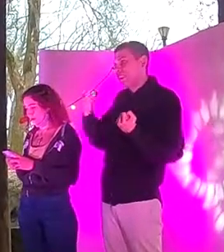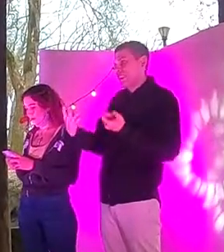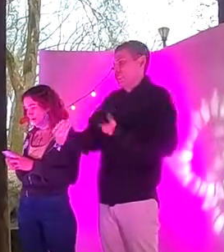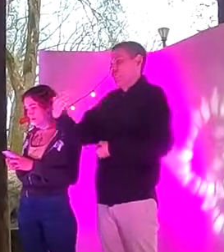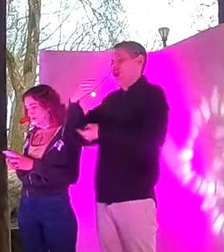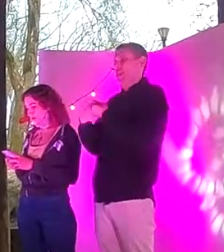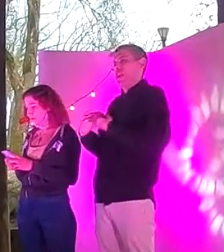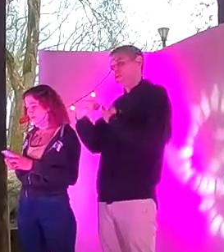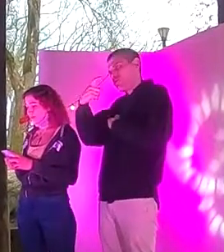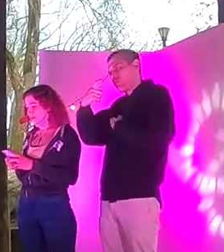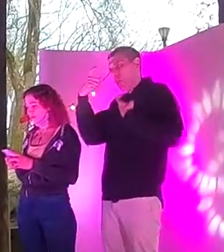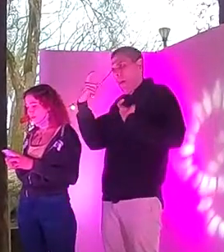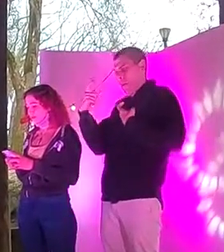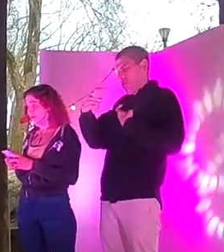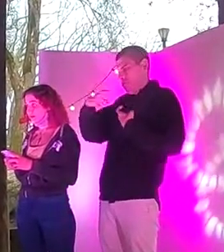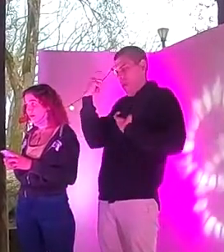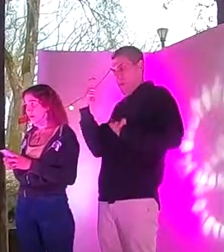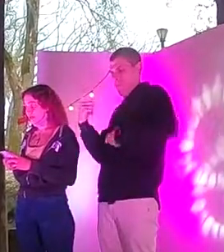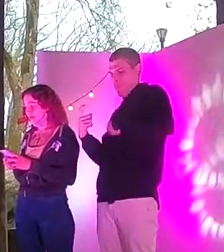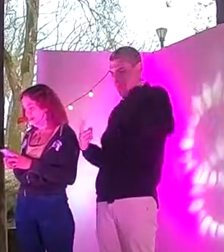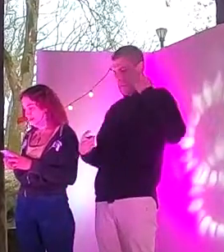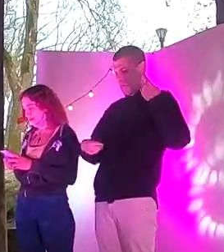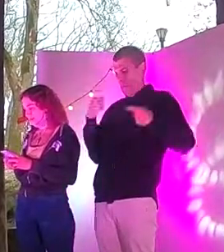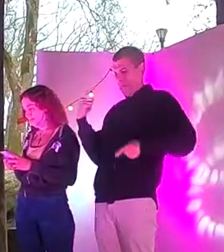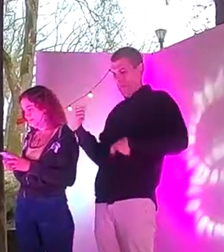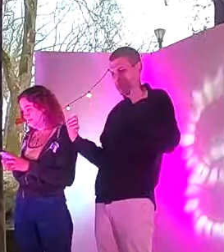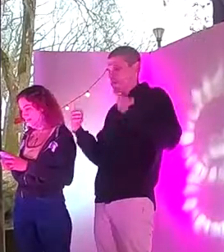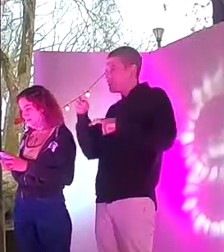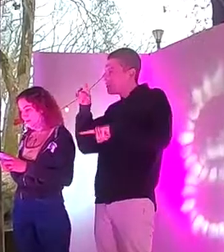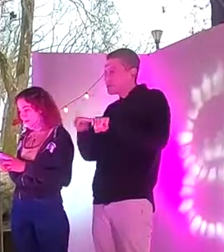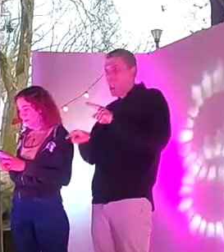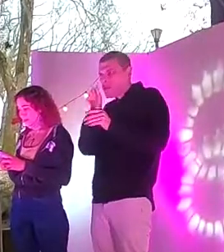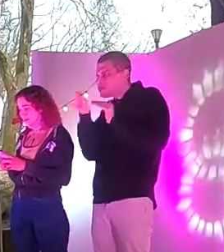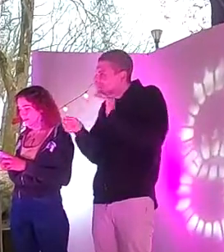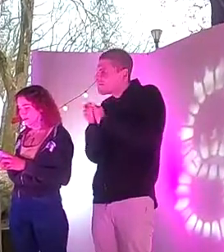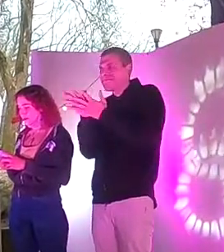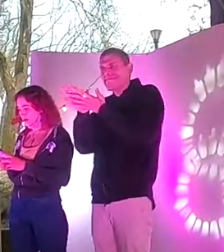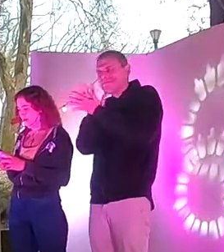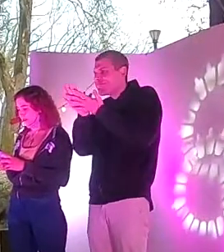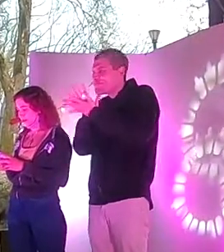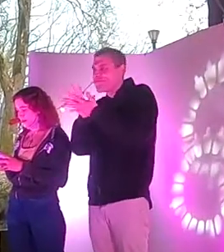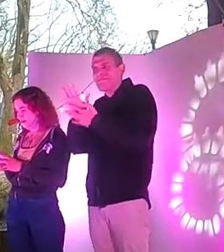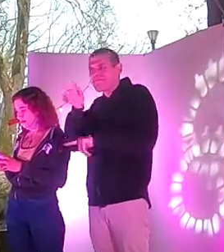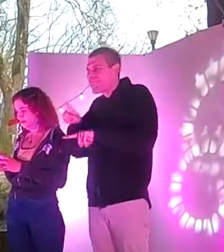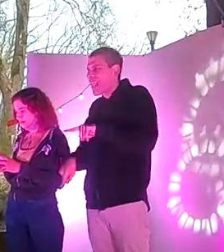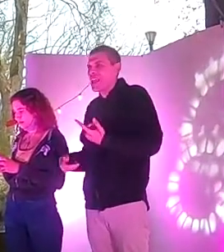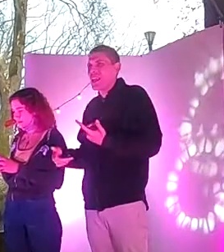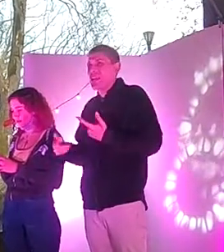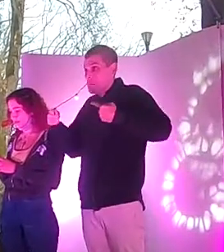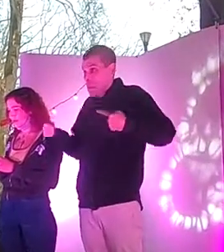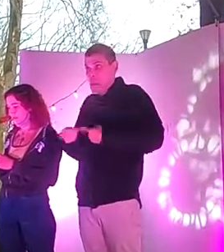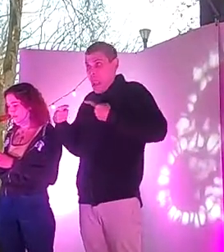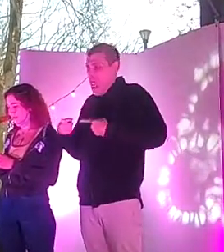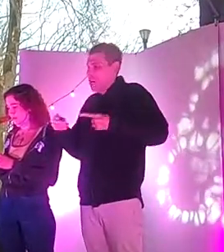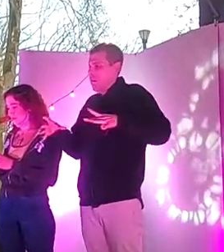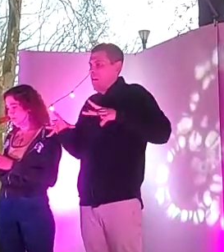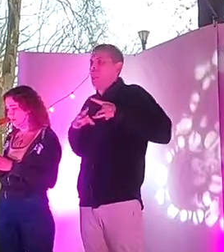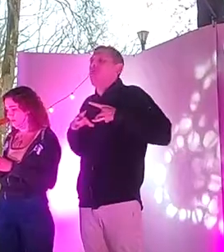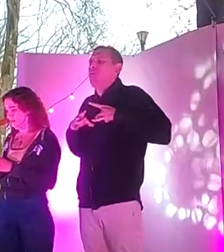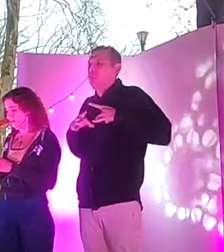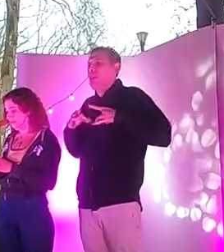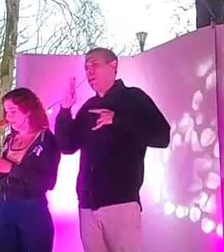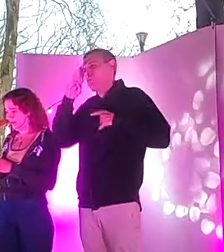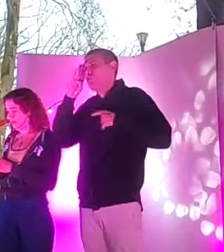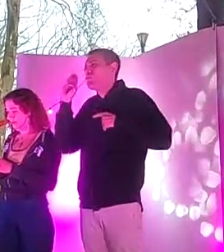inside. The marks of my scars are hard to hide. The pain is even harder to subside. You know the type that comes